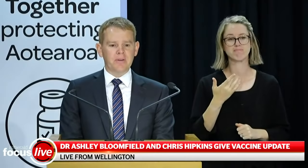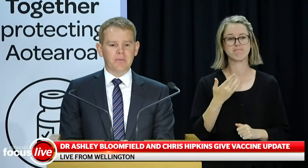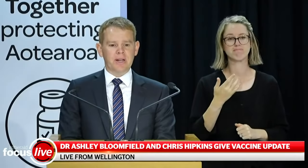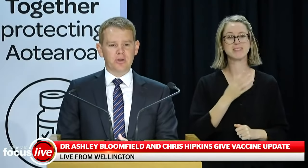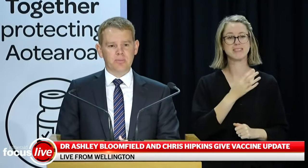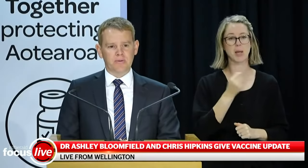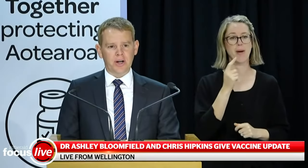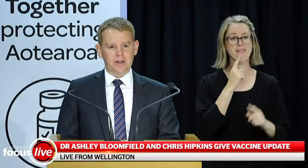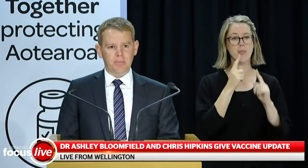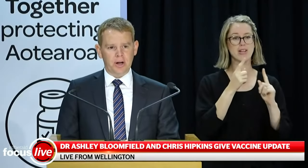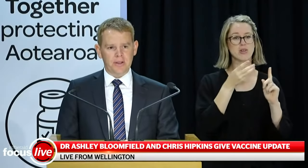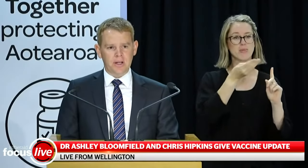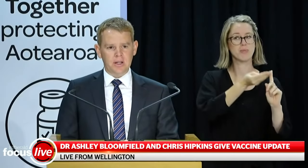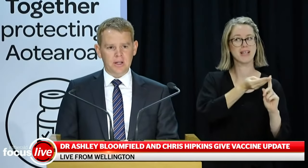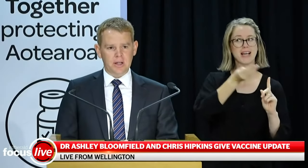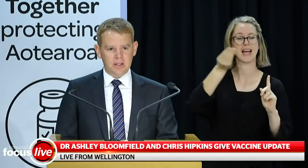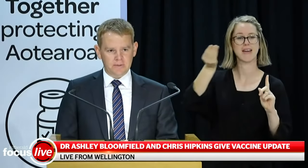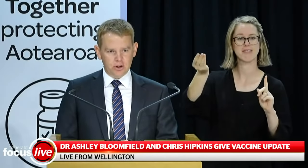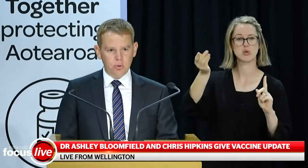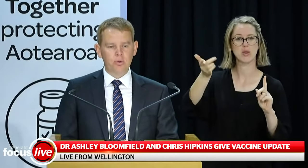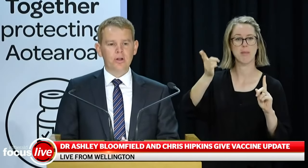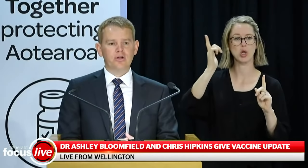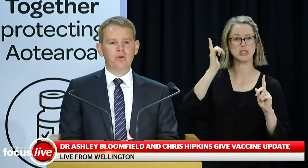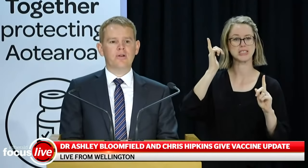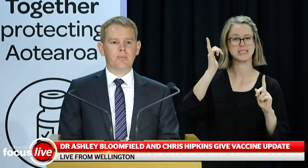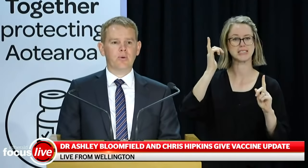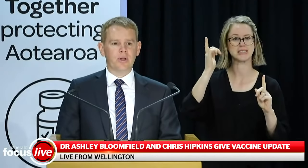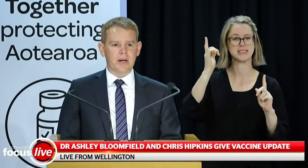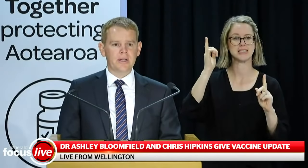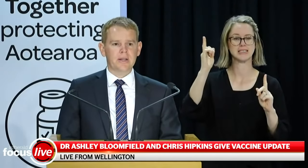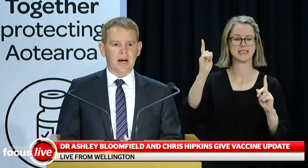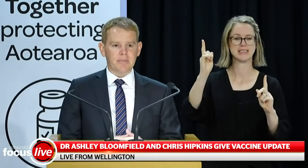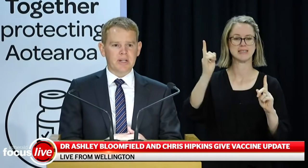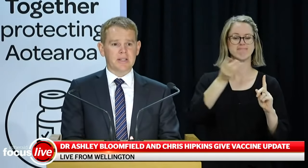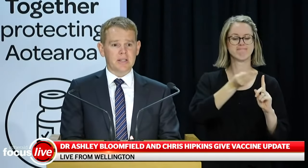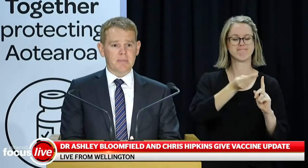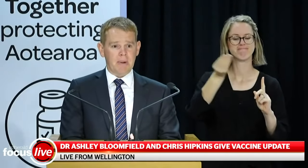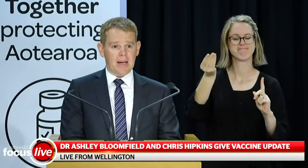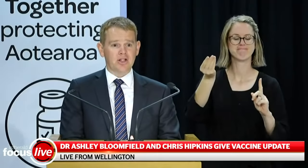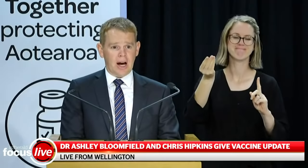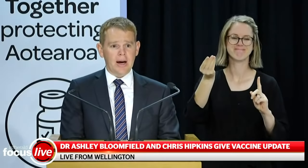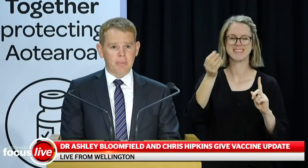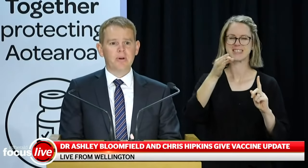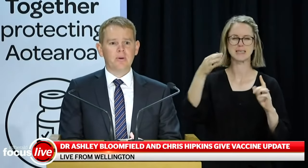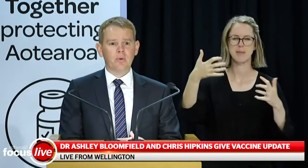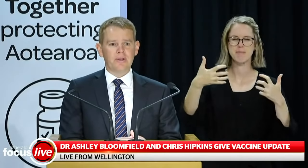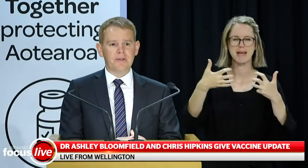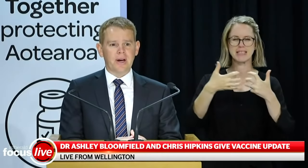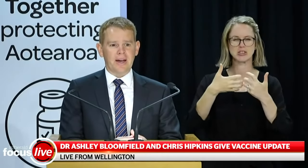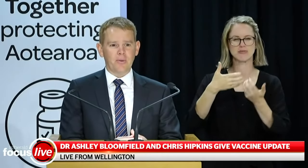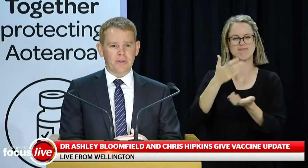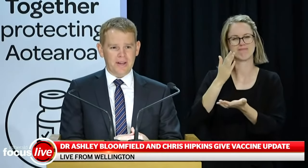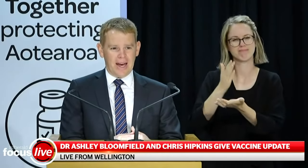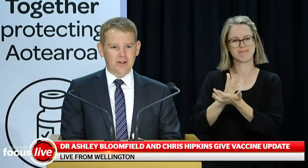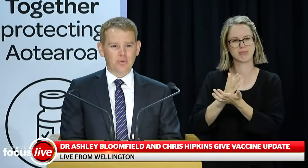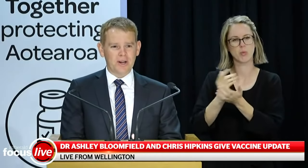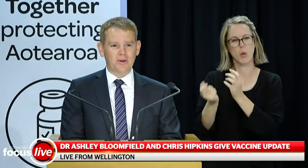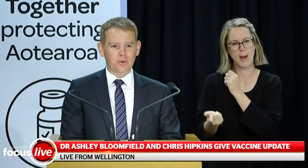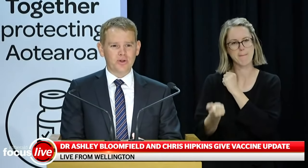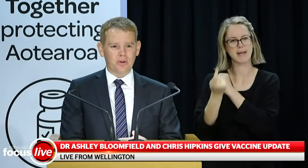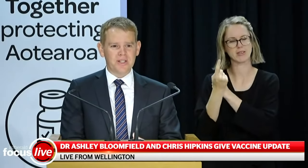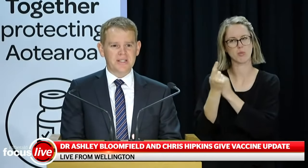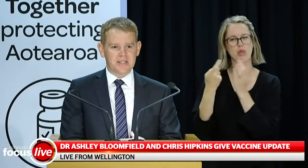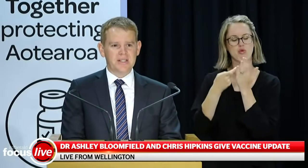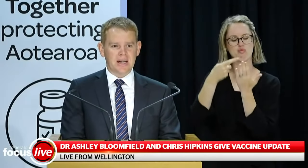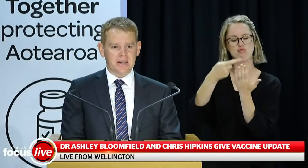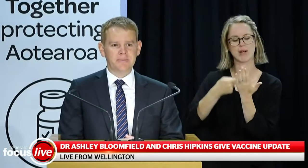some of the information provided by the individual to their employer doesn't match up with the actual